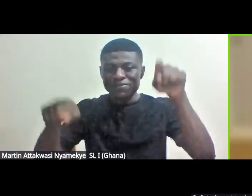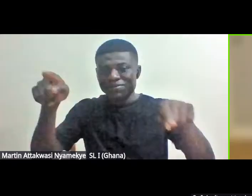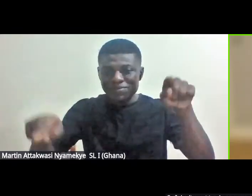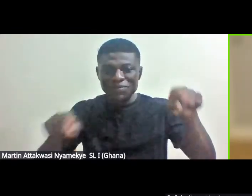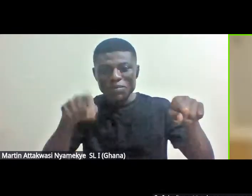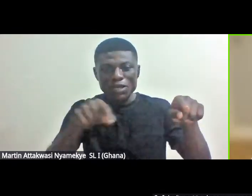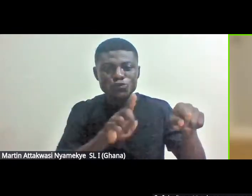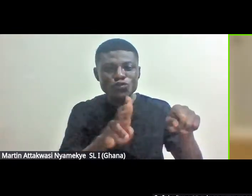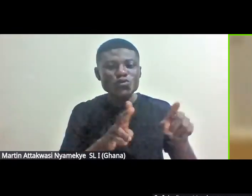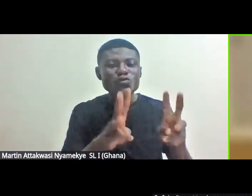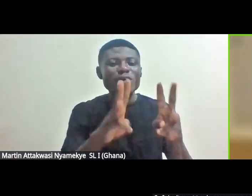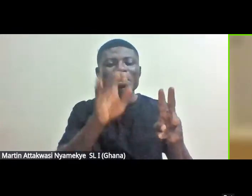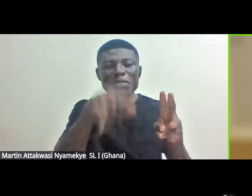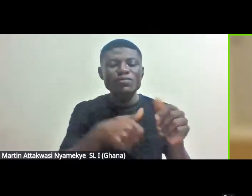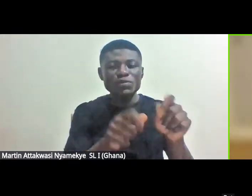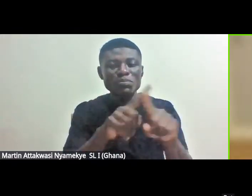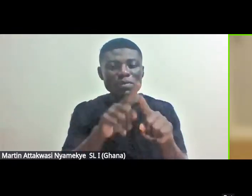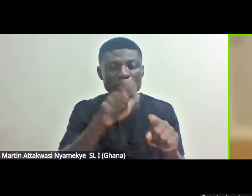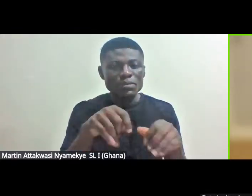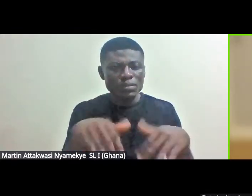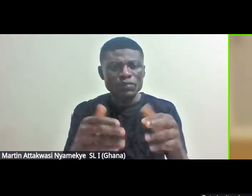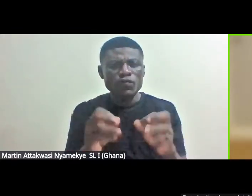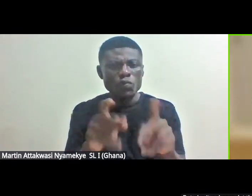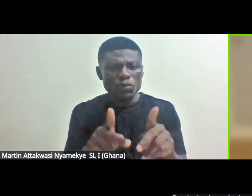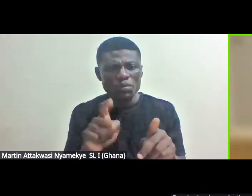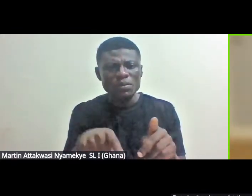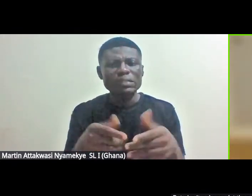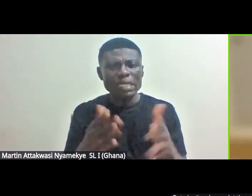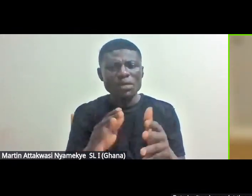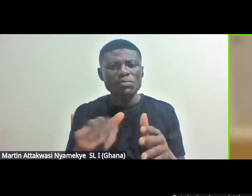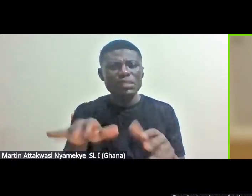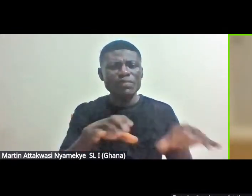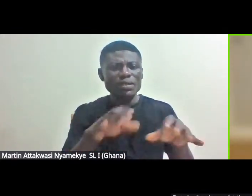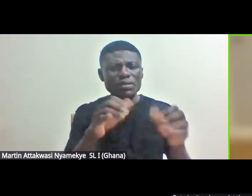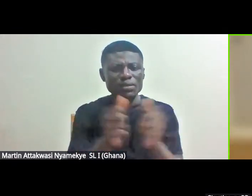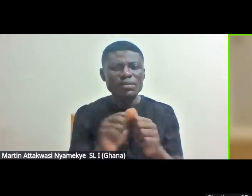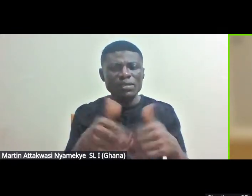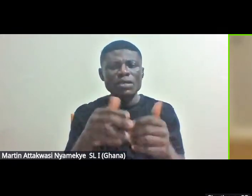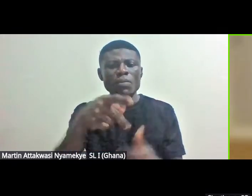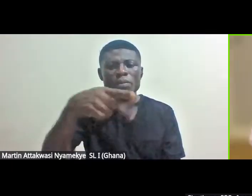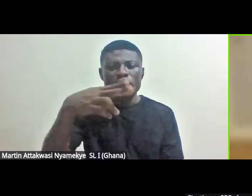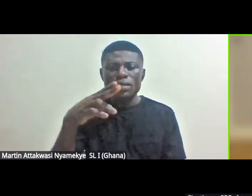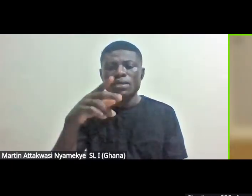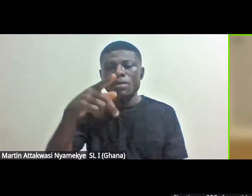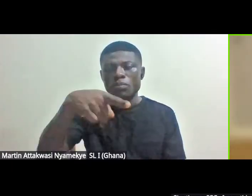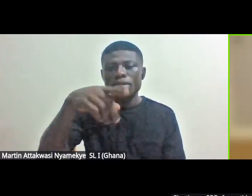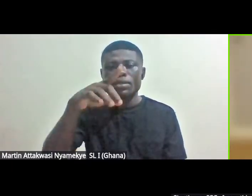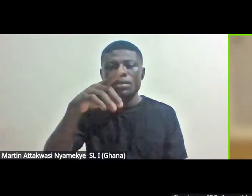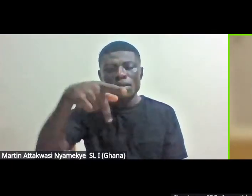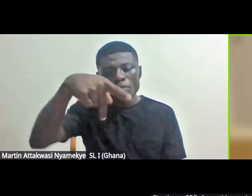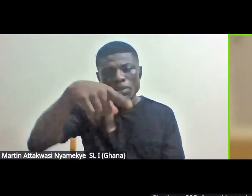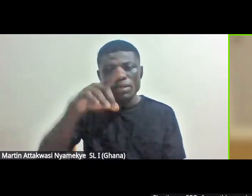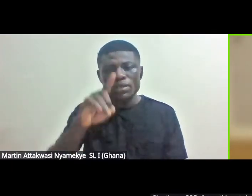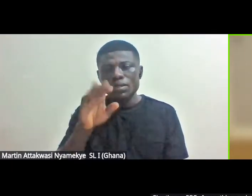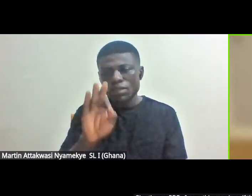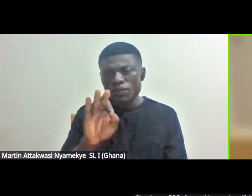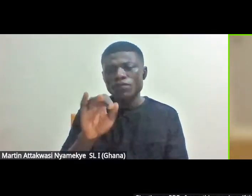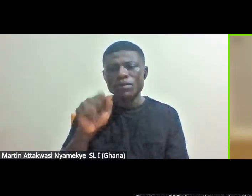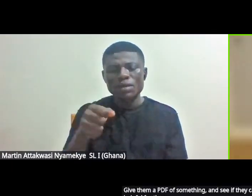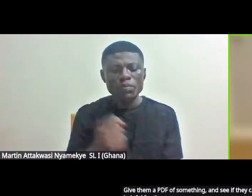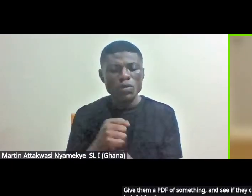way, but give it a chance. Let them play with it. Give them a PDF of something and see if they can figure out a way to make it helpful for